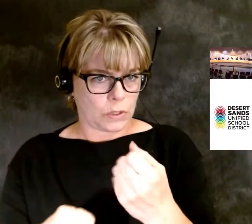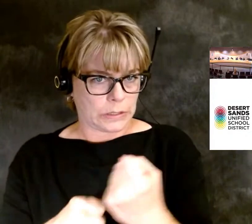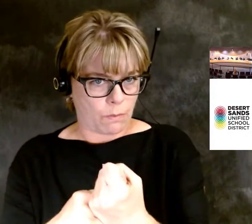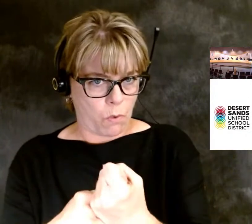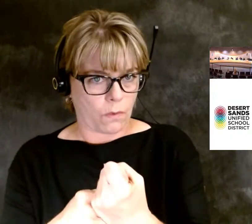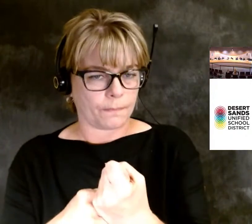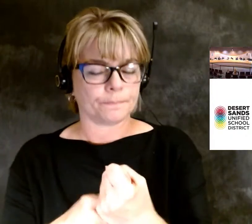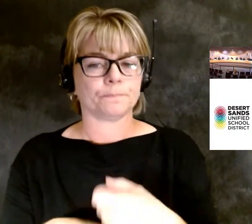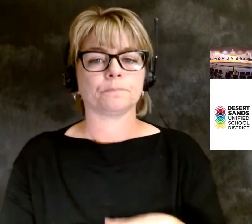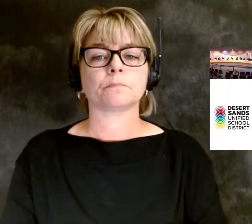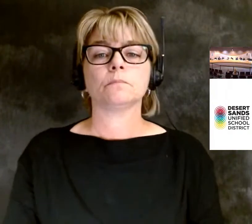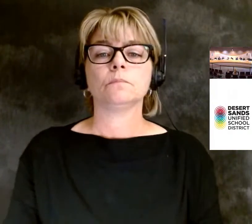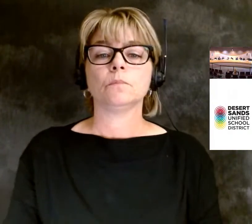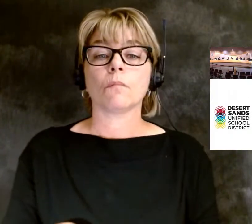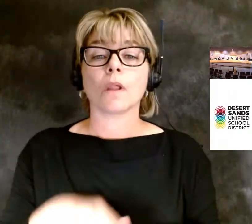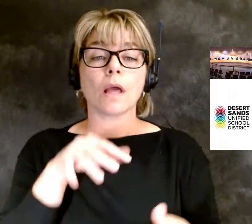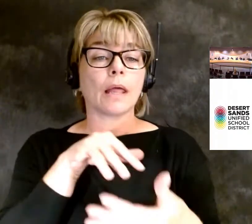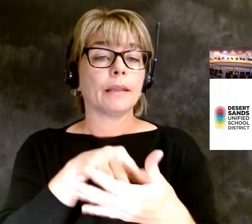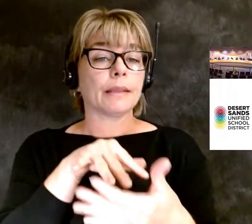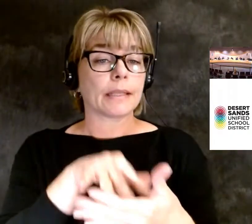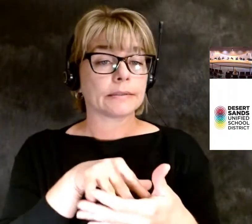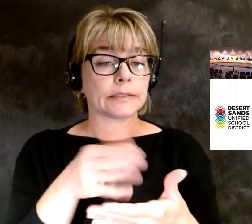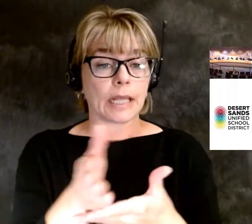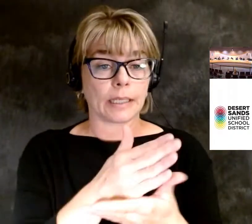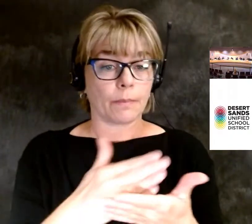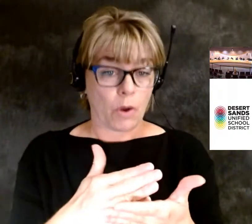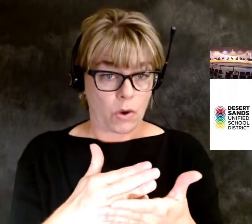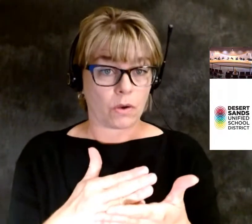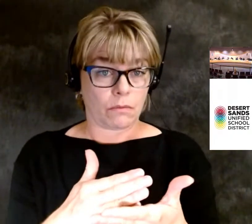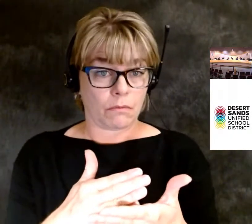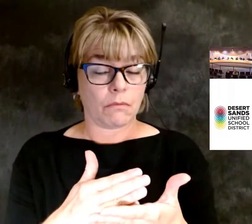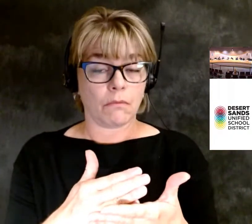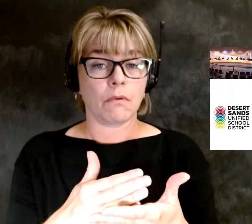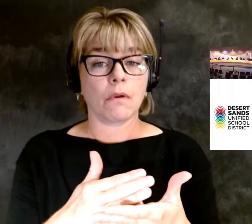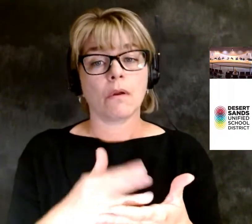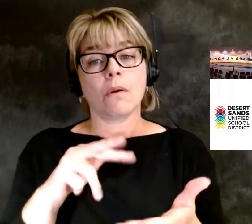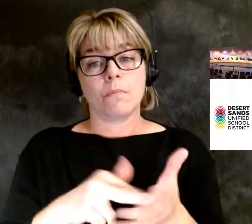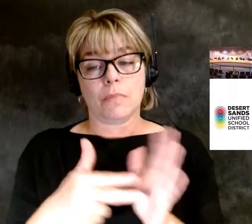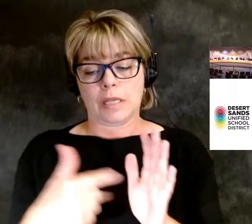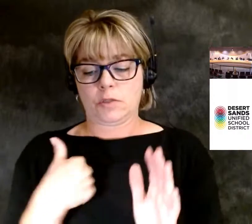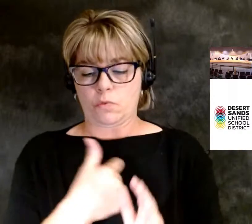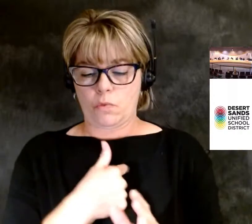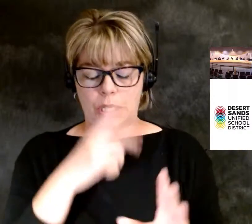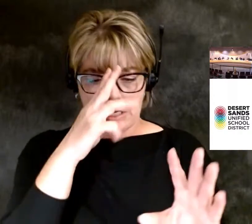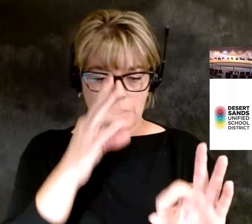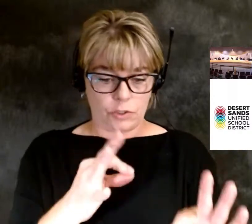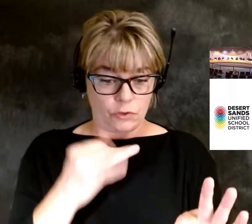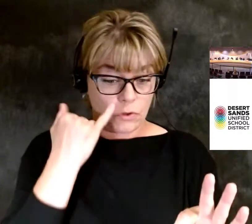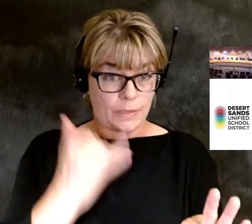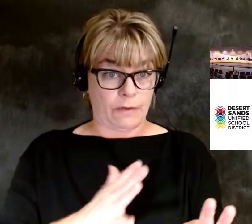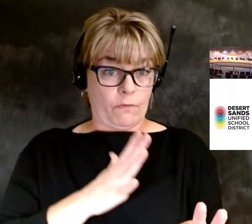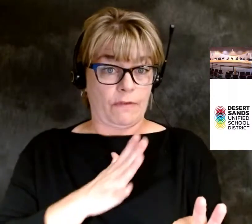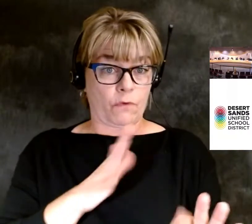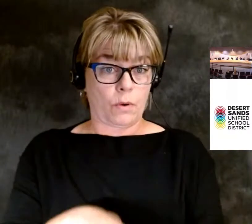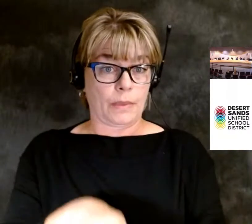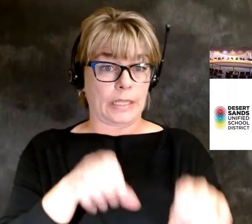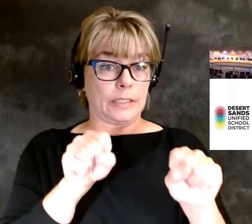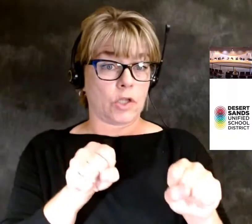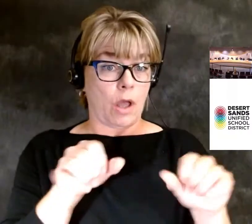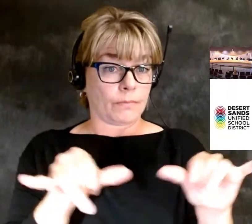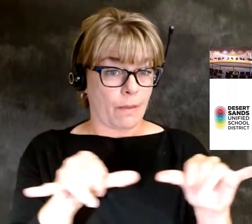The study portion of the Plan, Do, Study, Act allows us to determine if we should formally adopt a metric, action, or